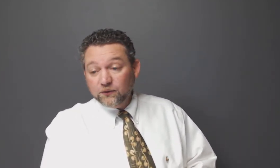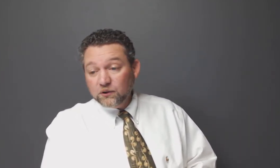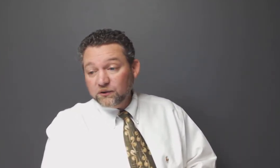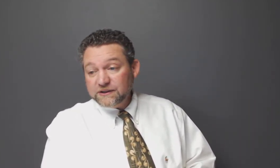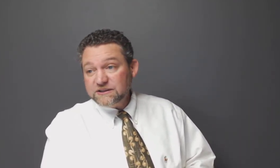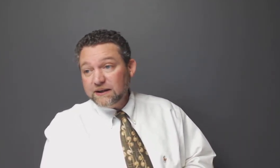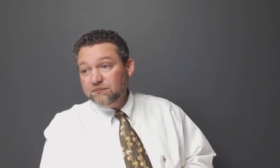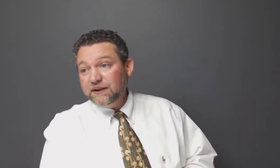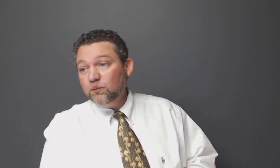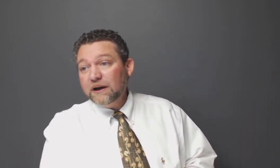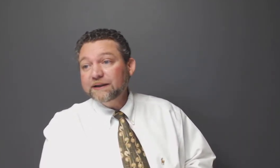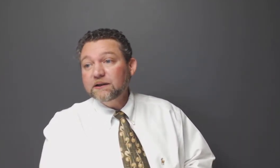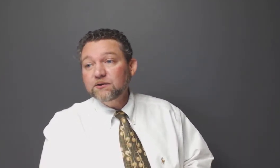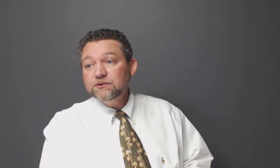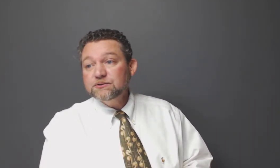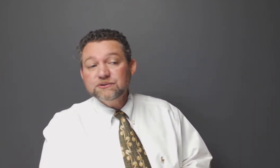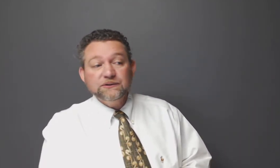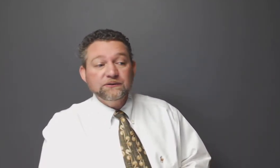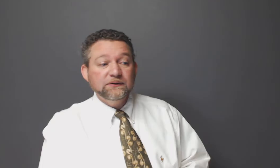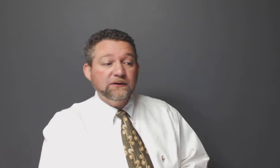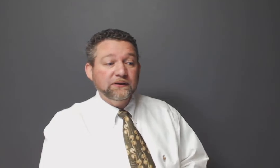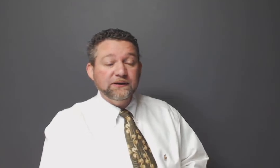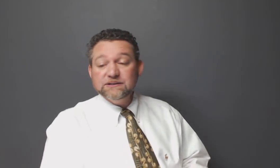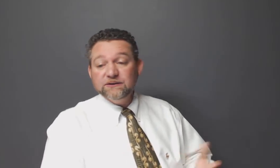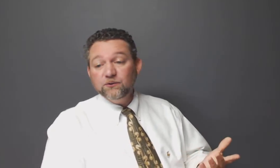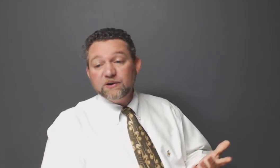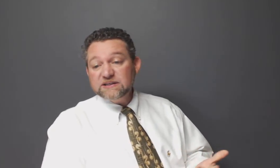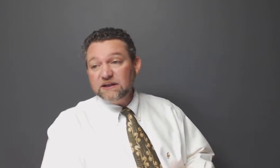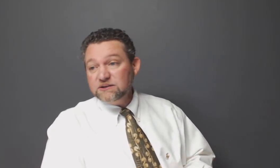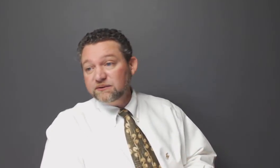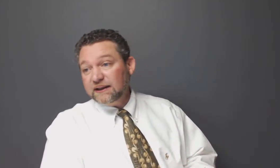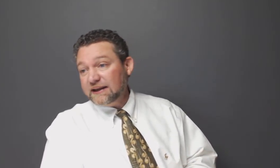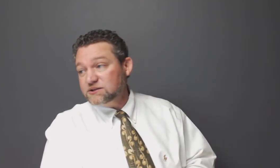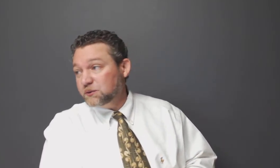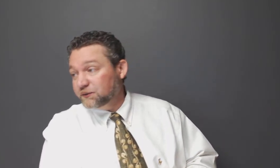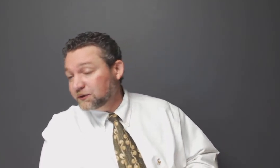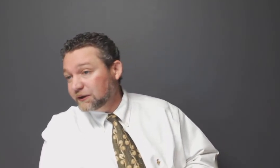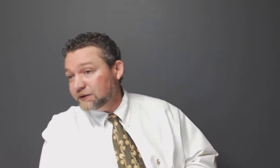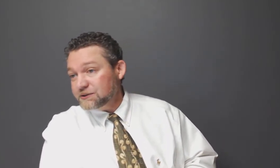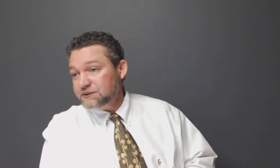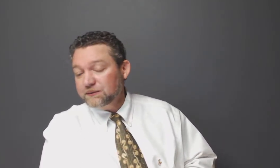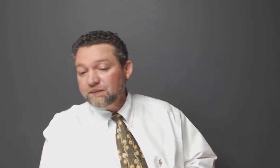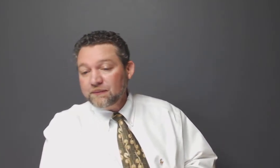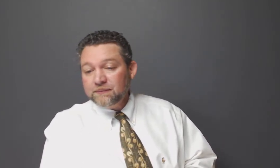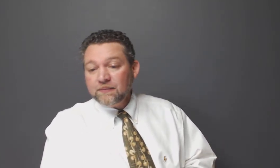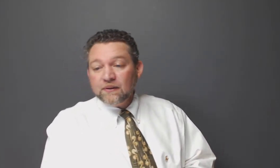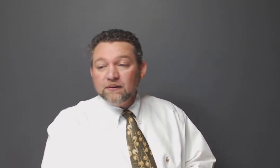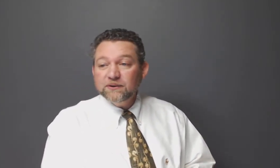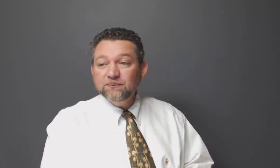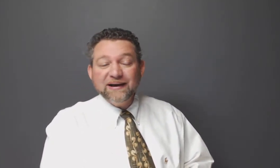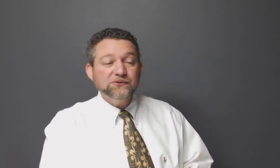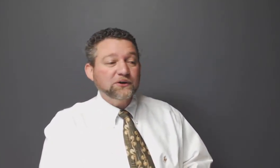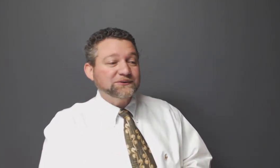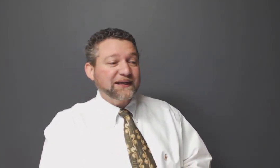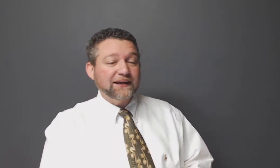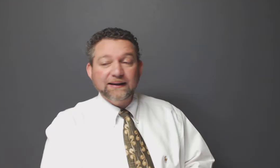the world, it's not been widely used until recent history, the last 200 years. But the Bible's always ahead of